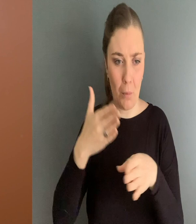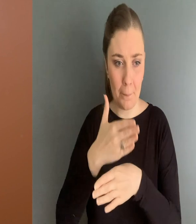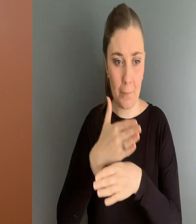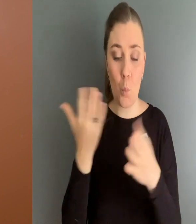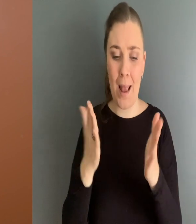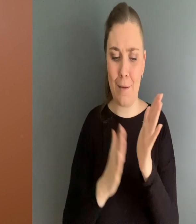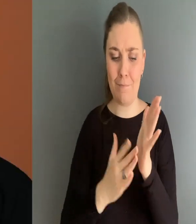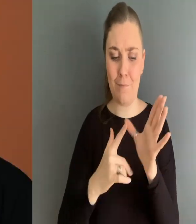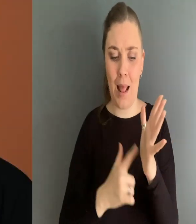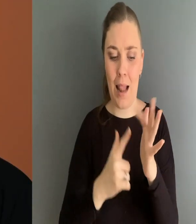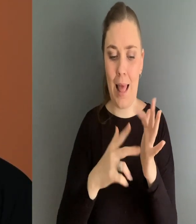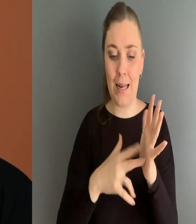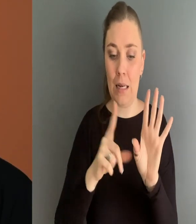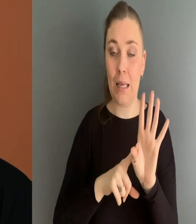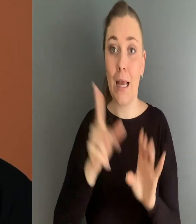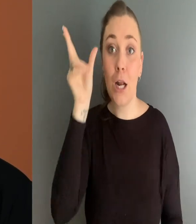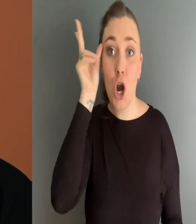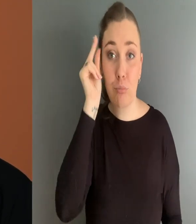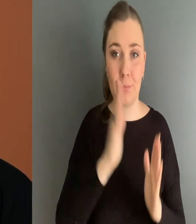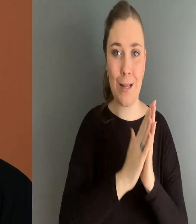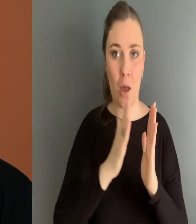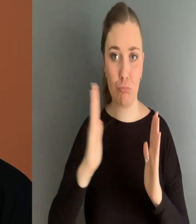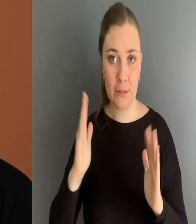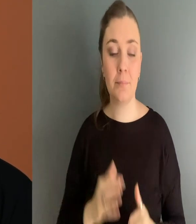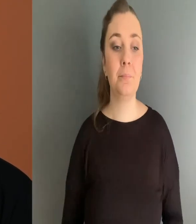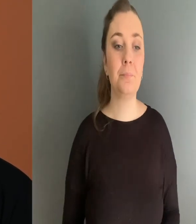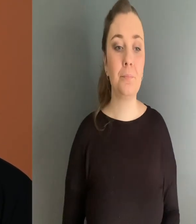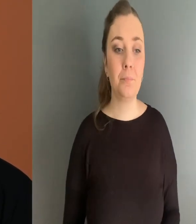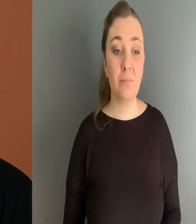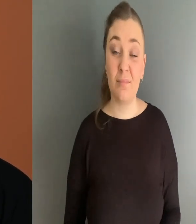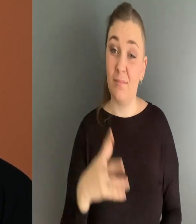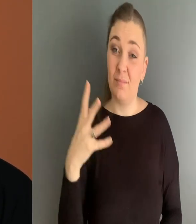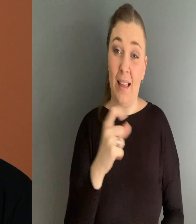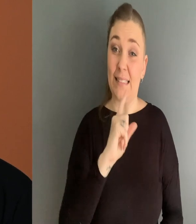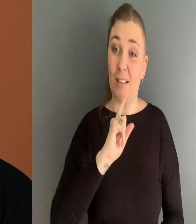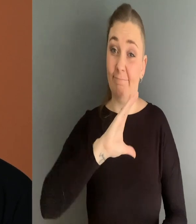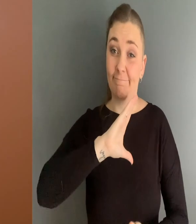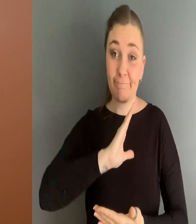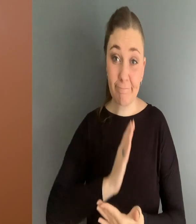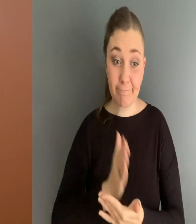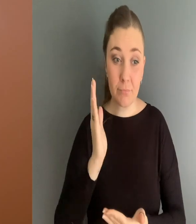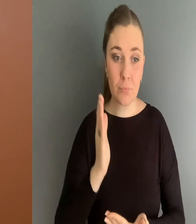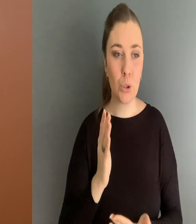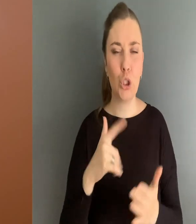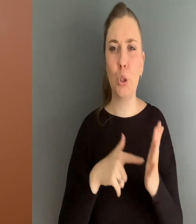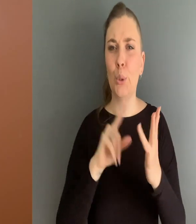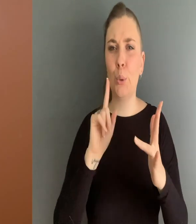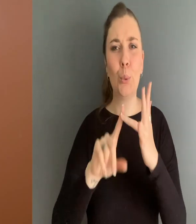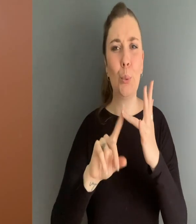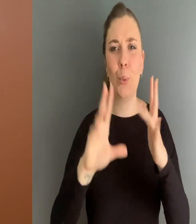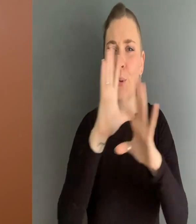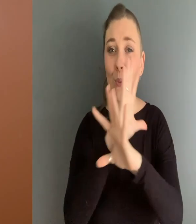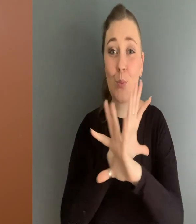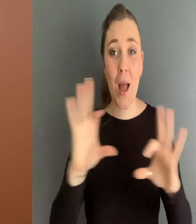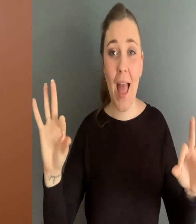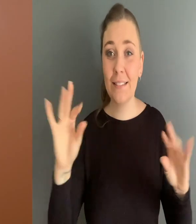malaney library and i gotta say honestly it was too quiet for me